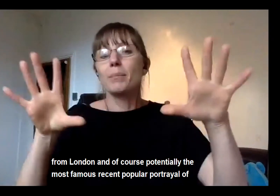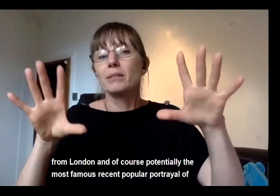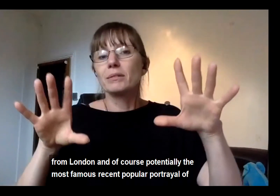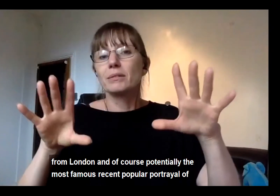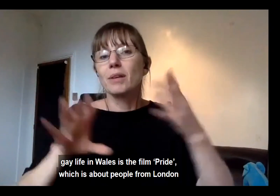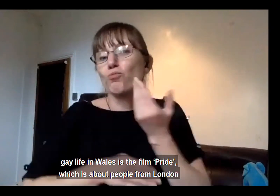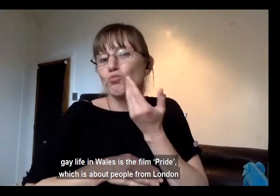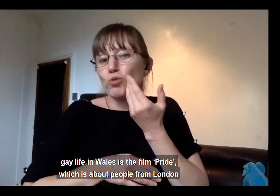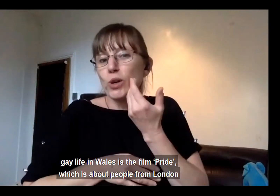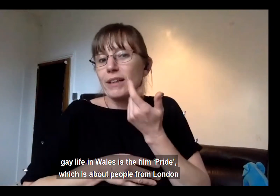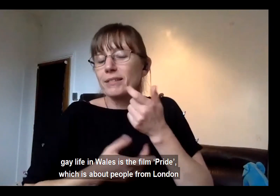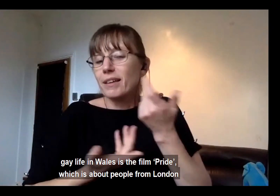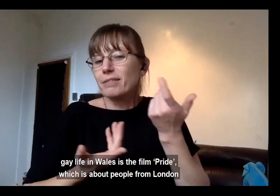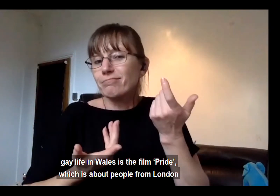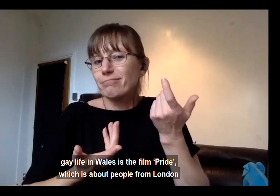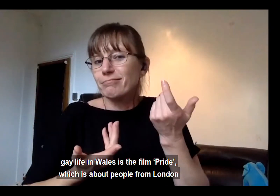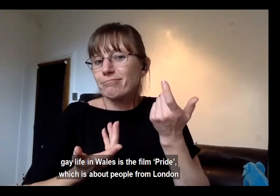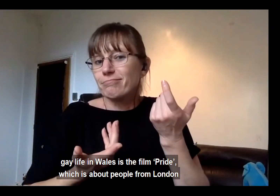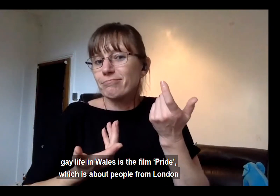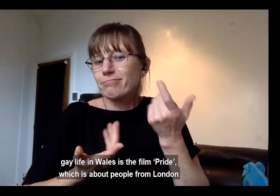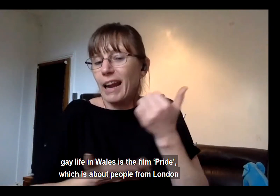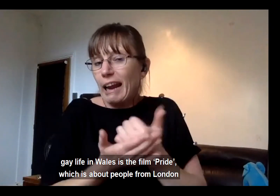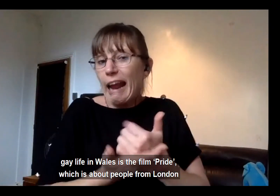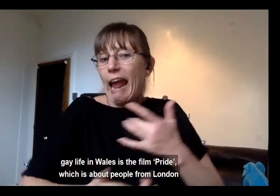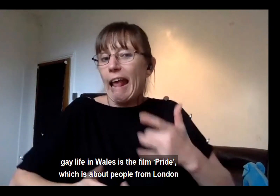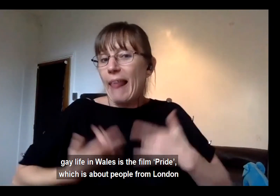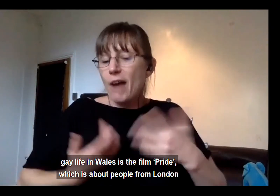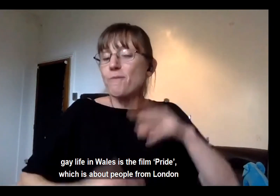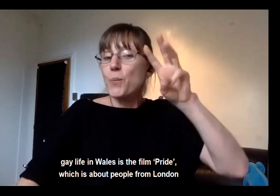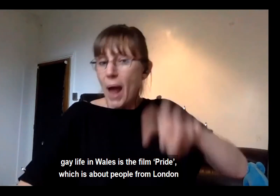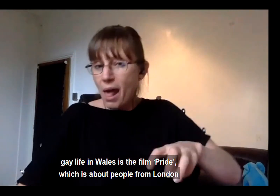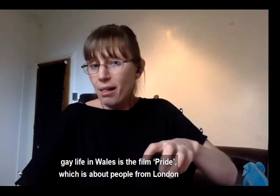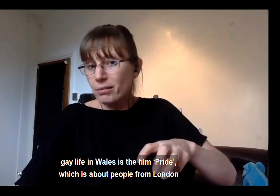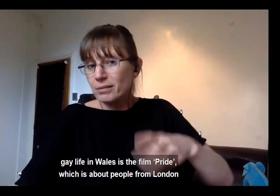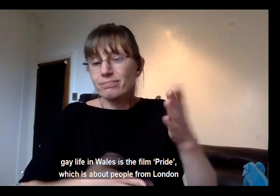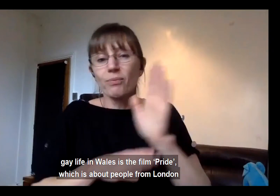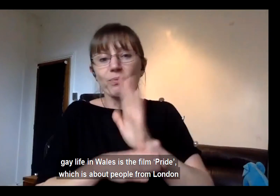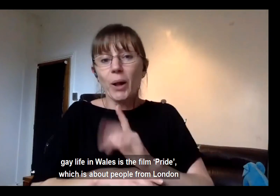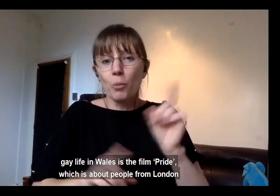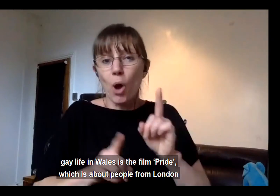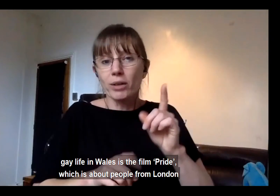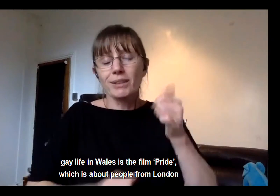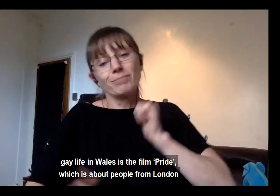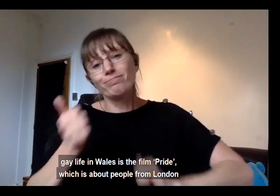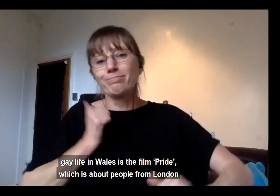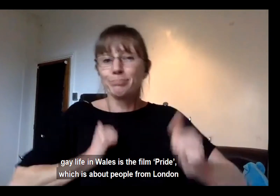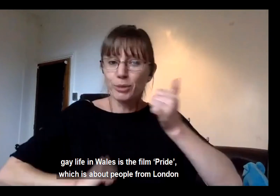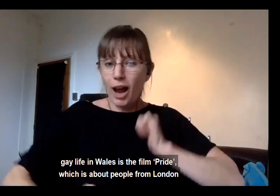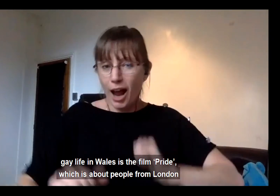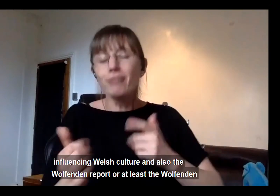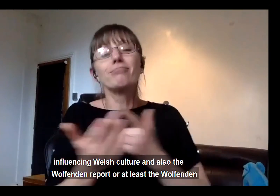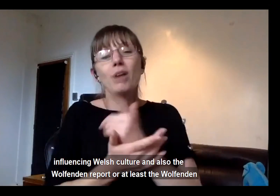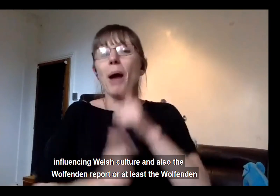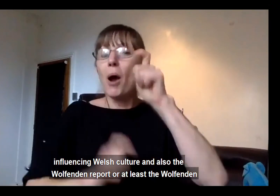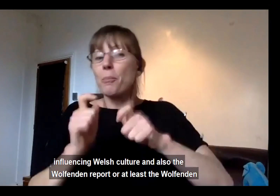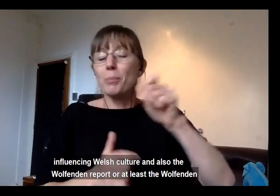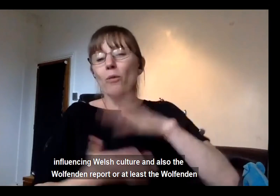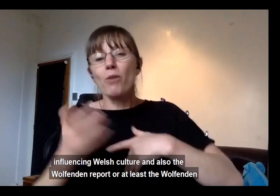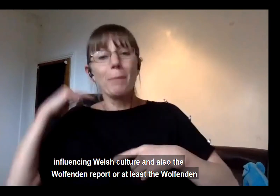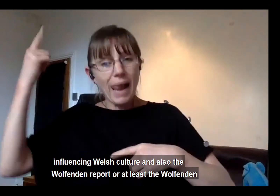recent popular portrayal of gay life in Wales is the film Pride, which is about people from